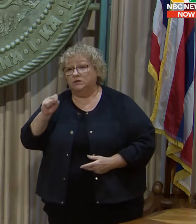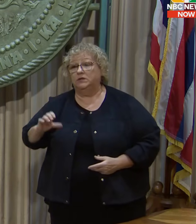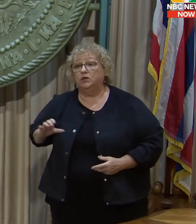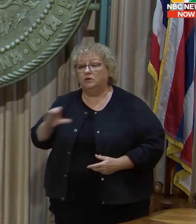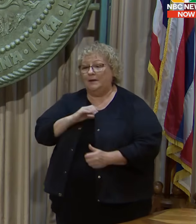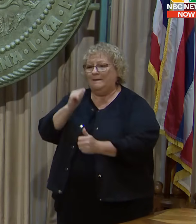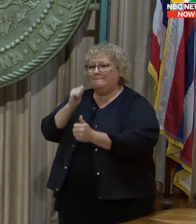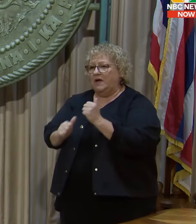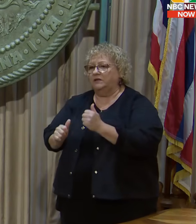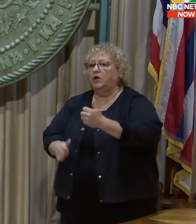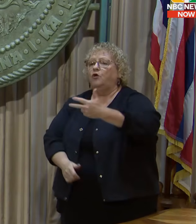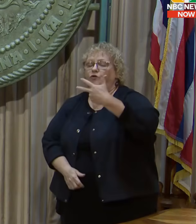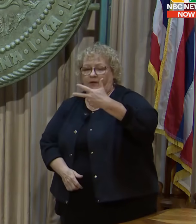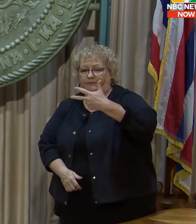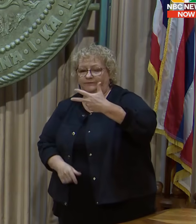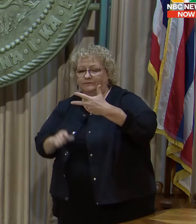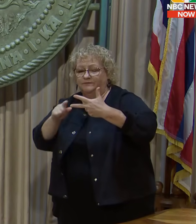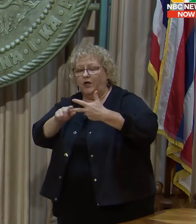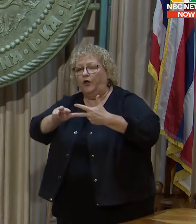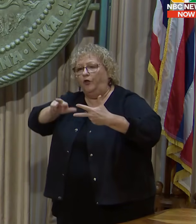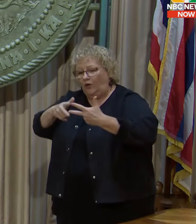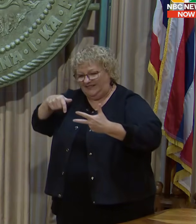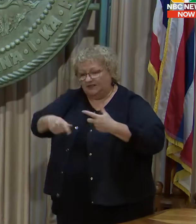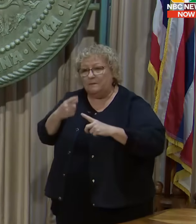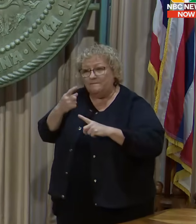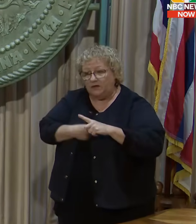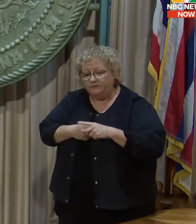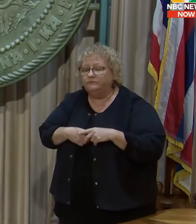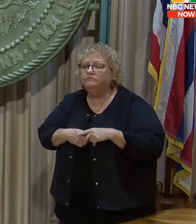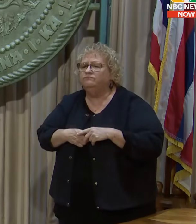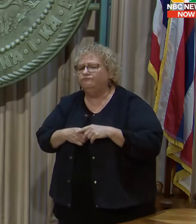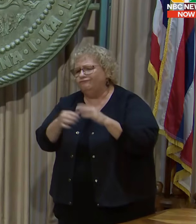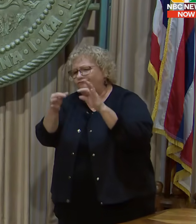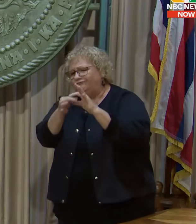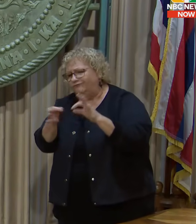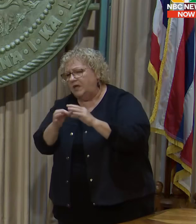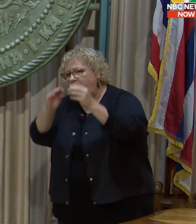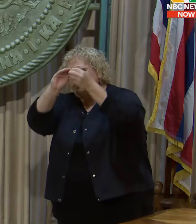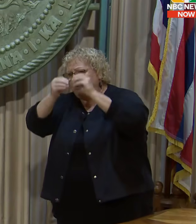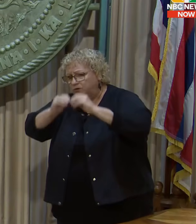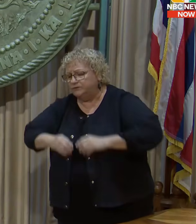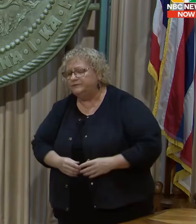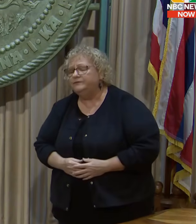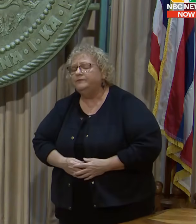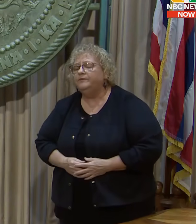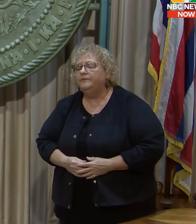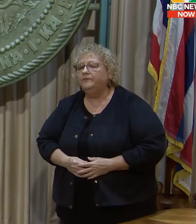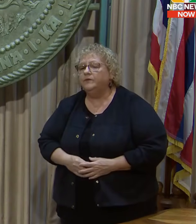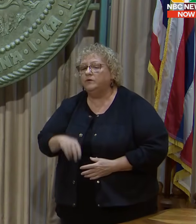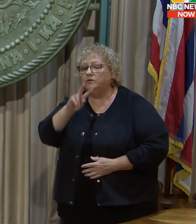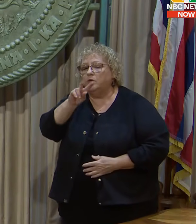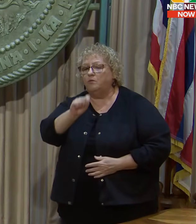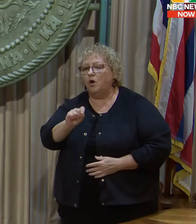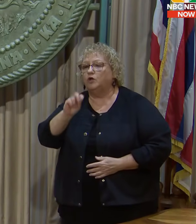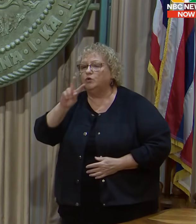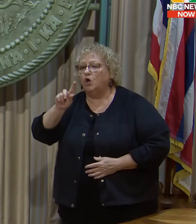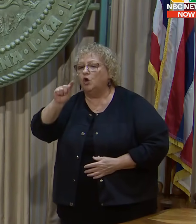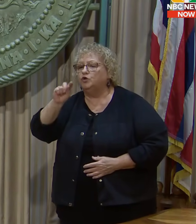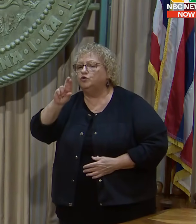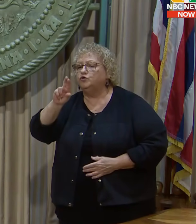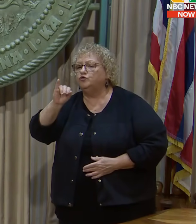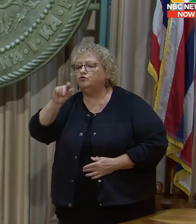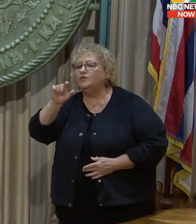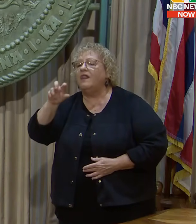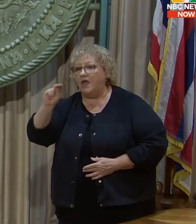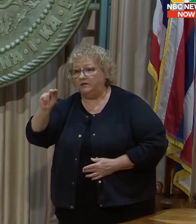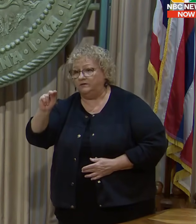in Congress inside of this month. And I want to give you some of the macro figures. First of all, $2.2 trillion is the total